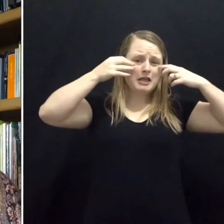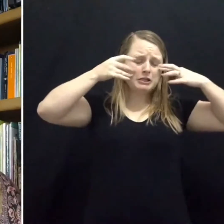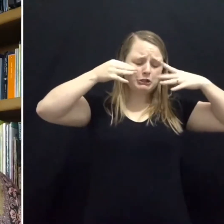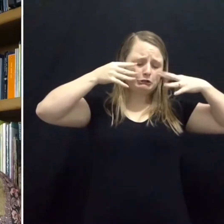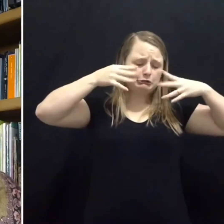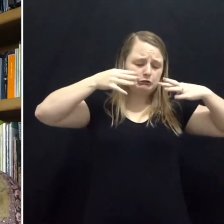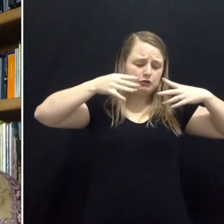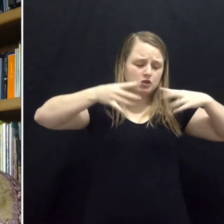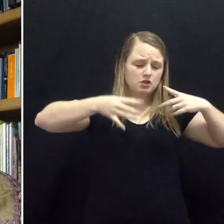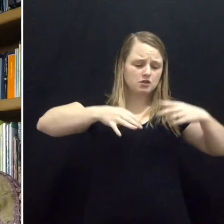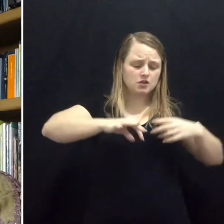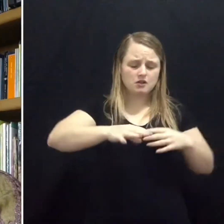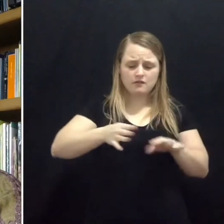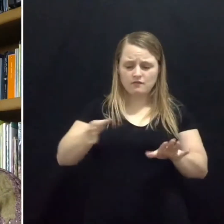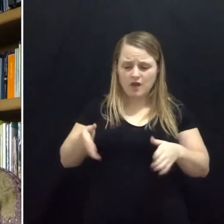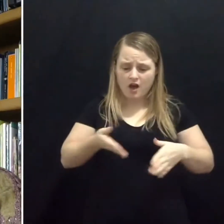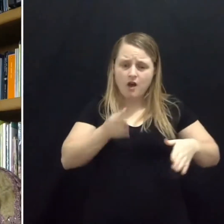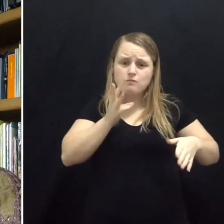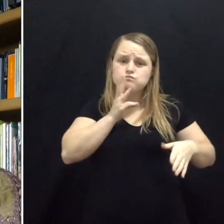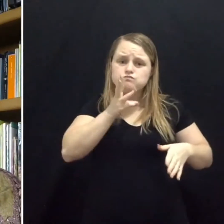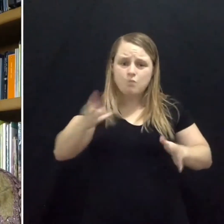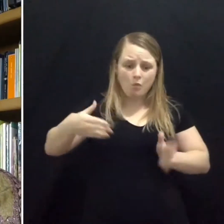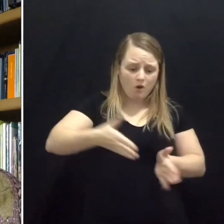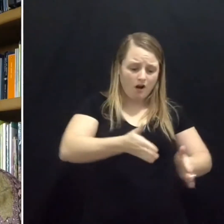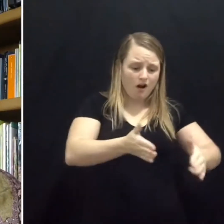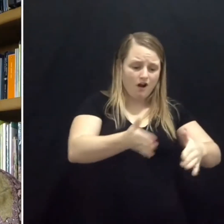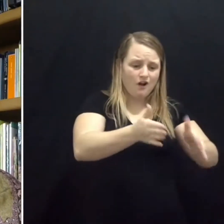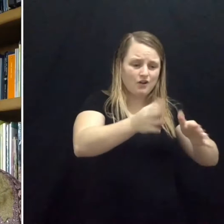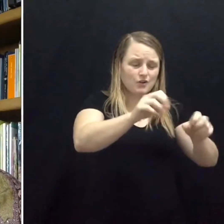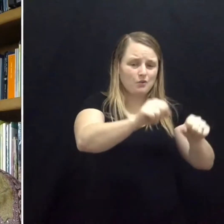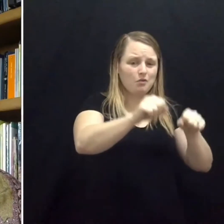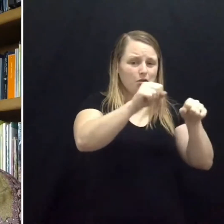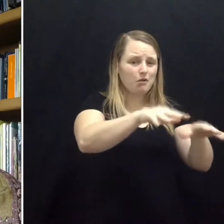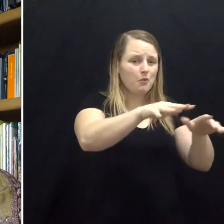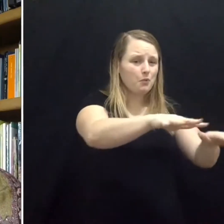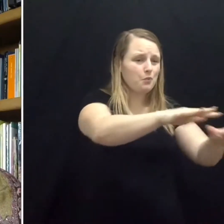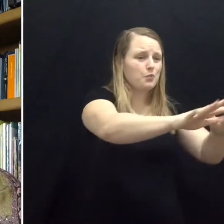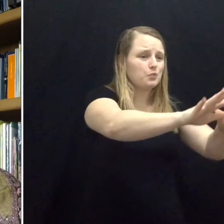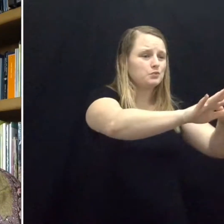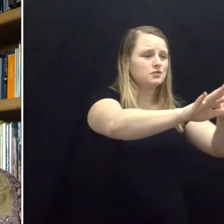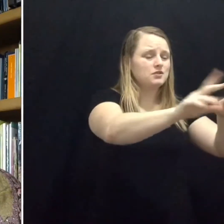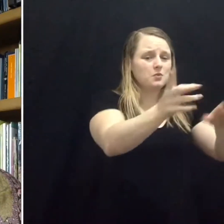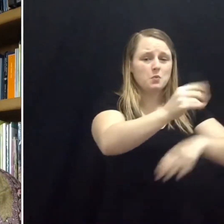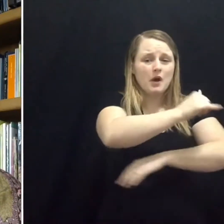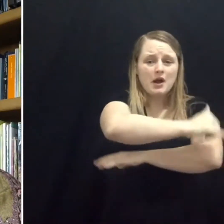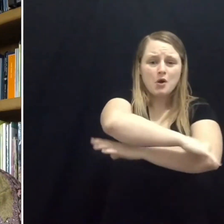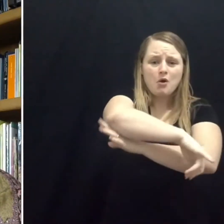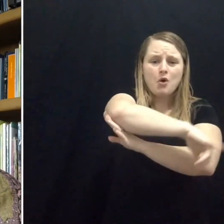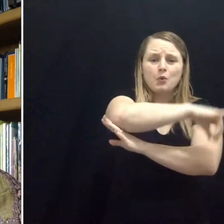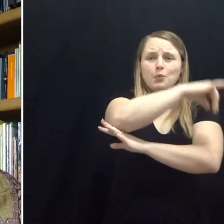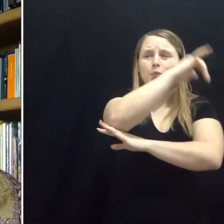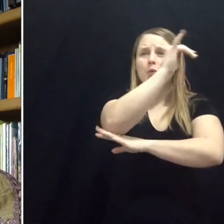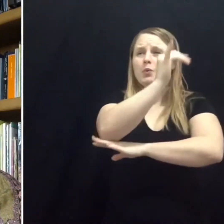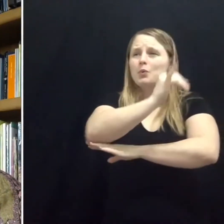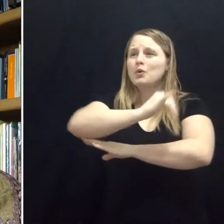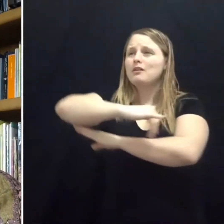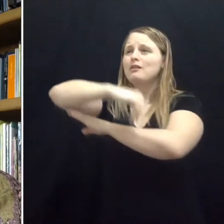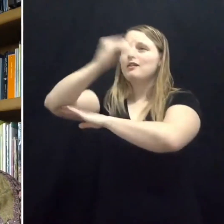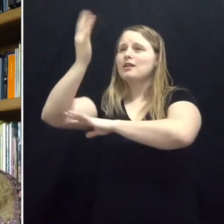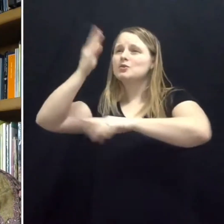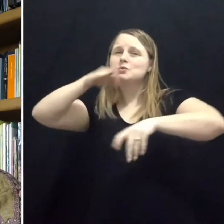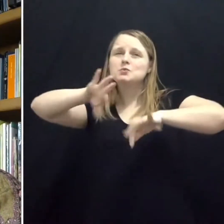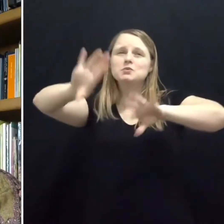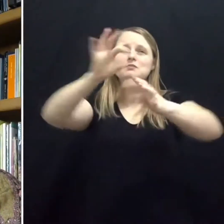His tears found a river and flowed to the sea, where a pod of whales swam